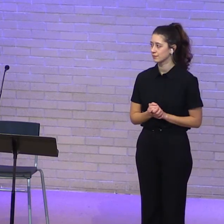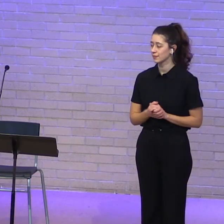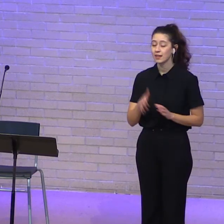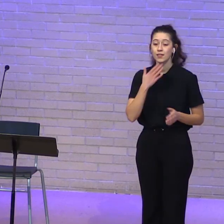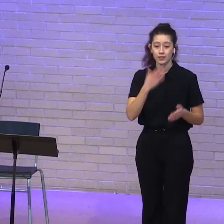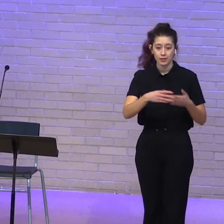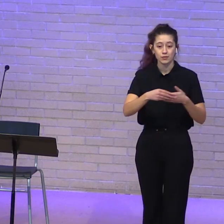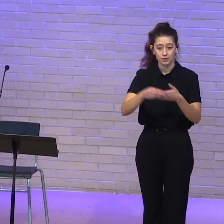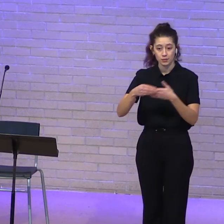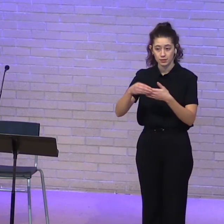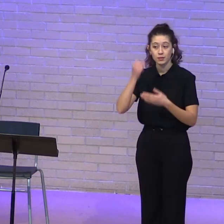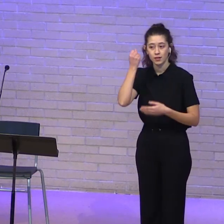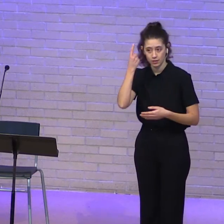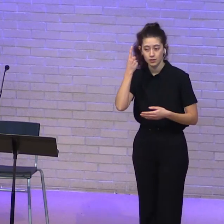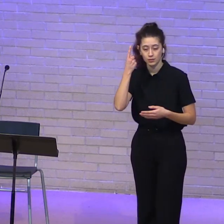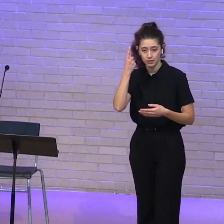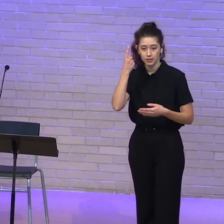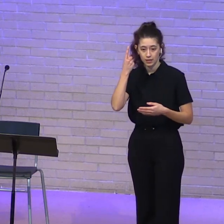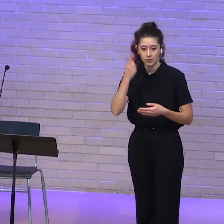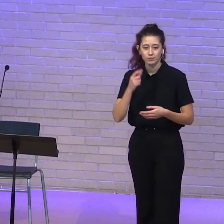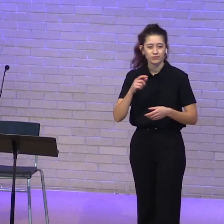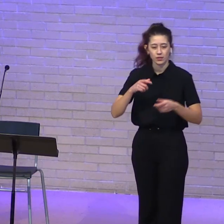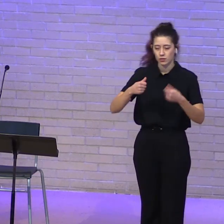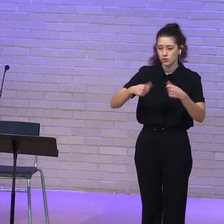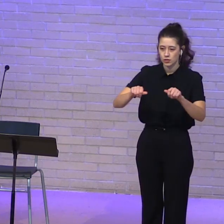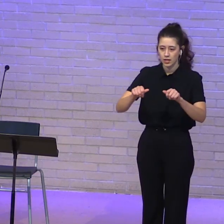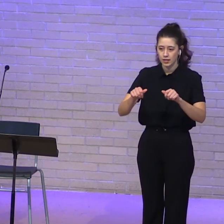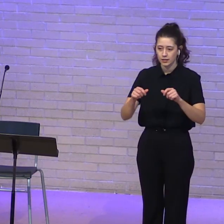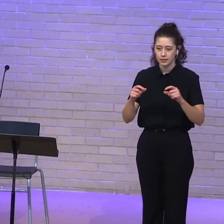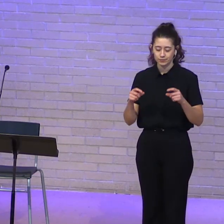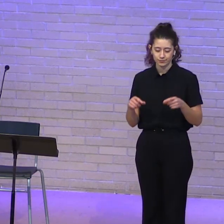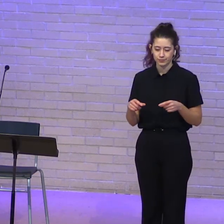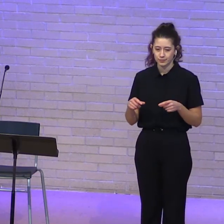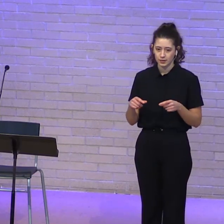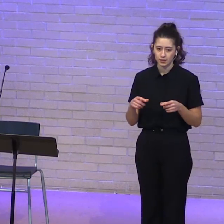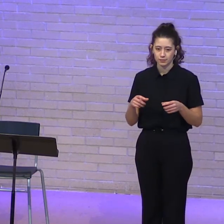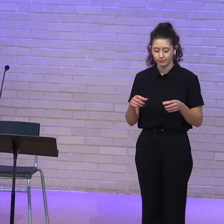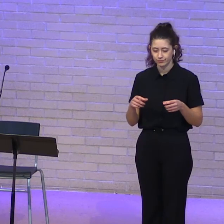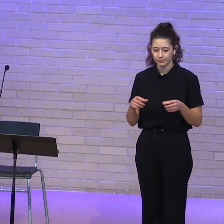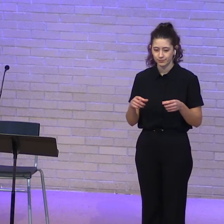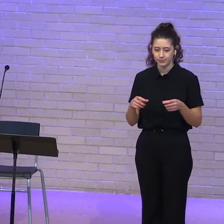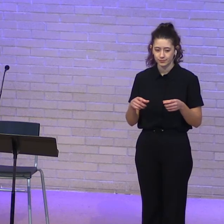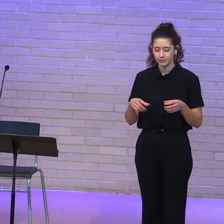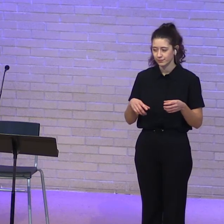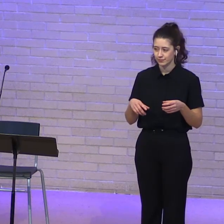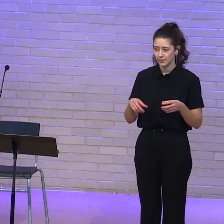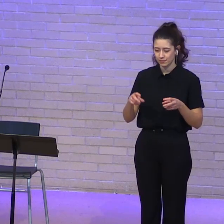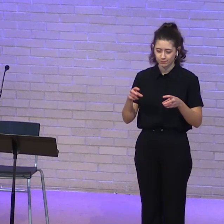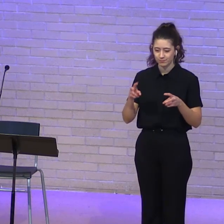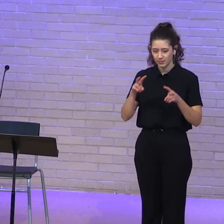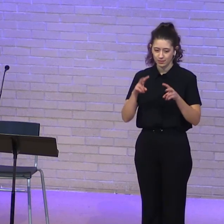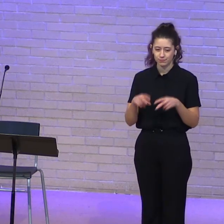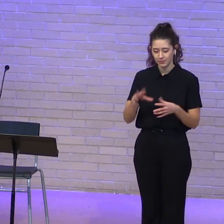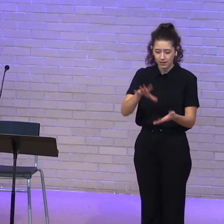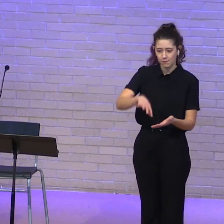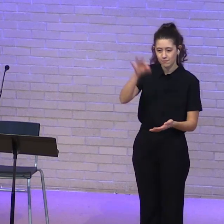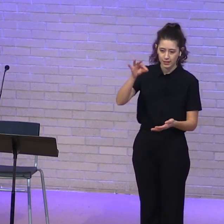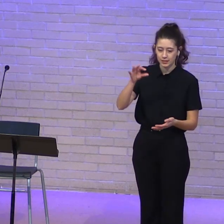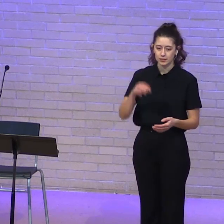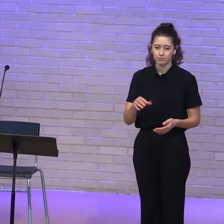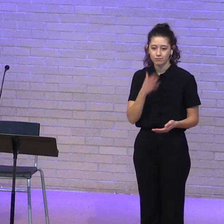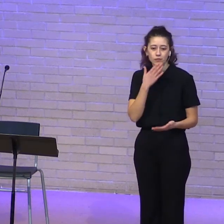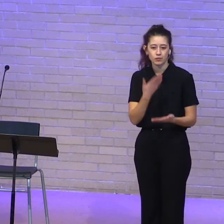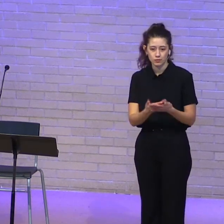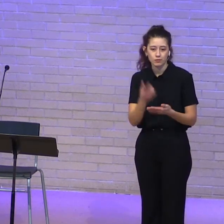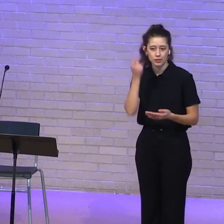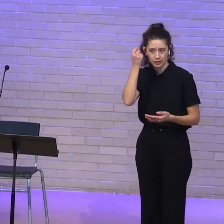and understanding while we're working on these kinds of questions. We will be, again, this morning, after Convo, having ID scanning in the front and moving through the